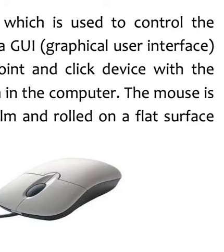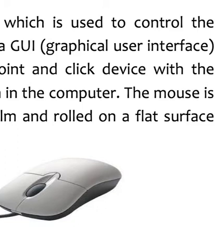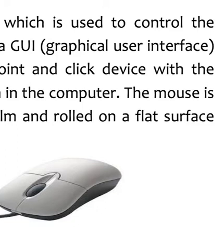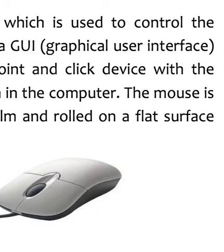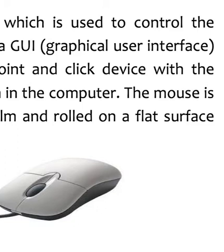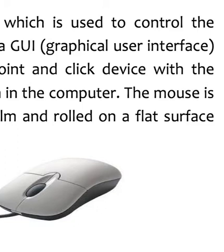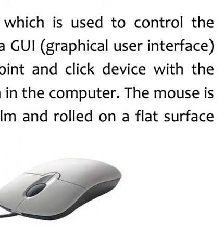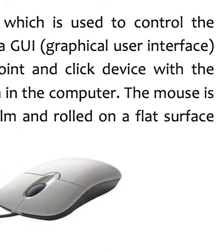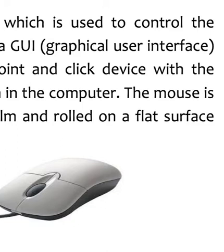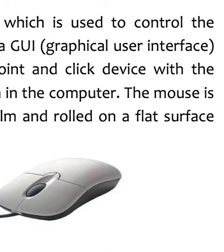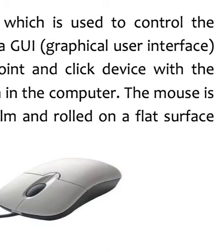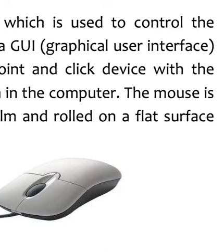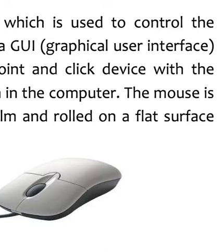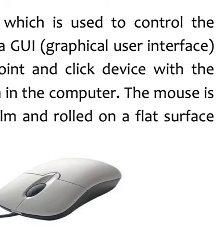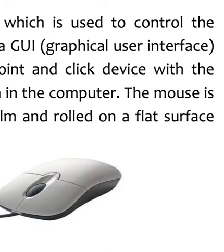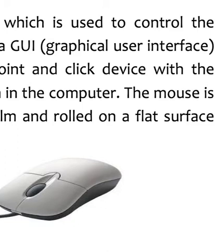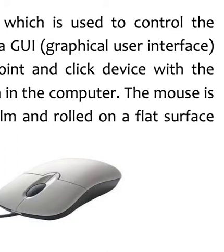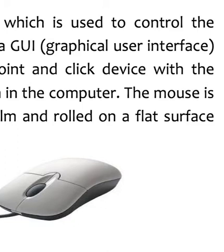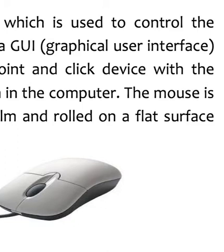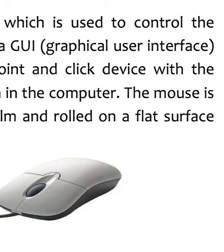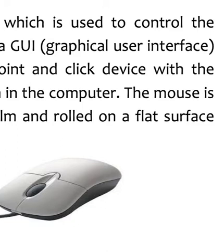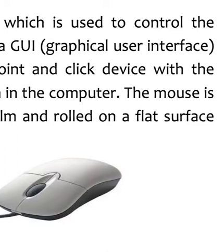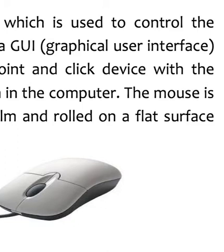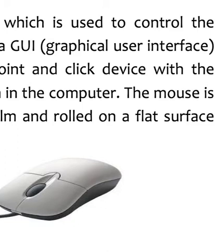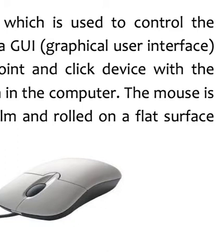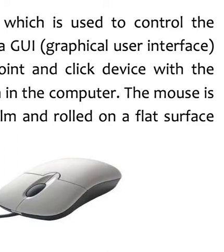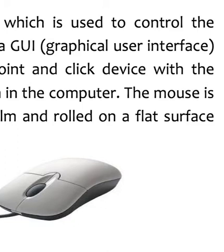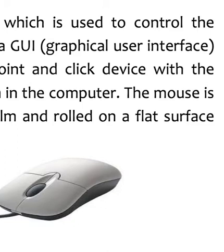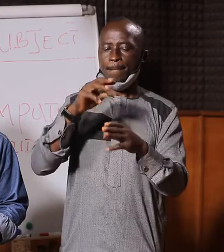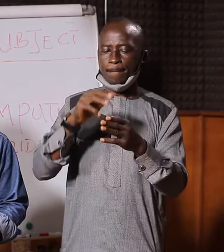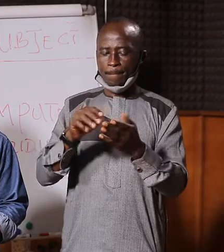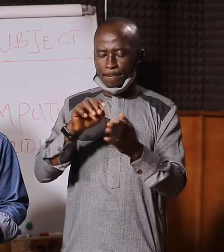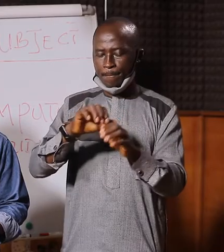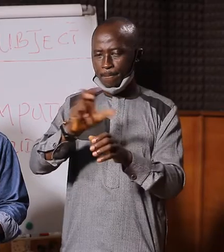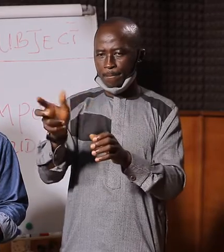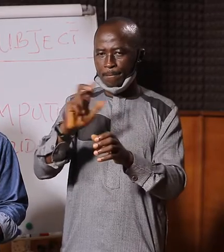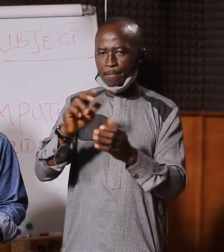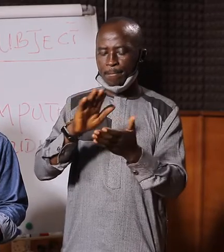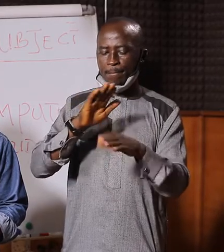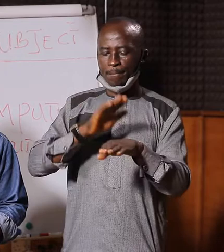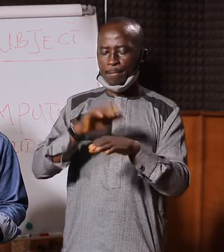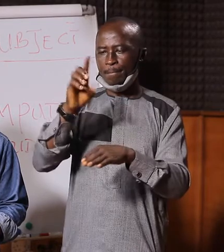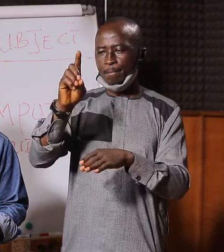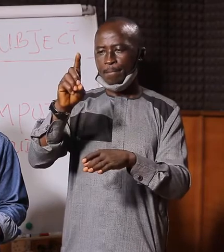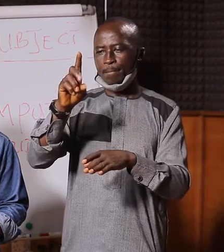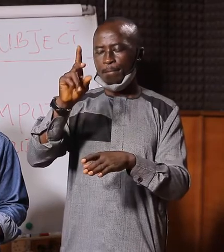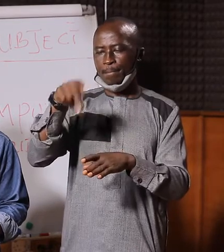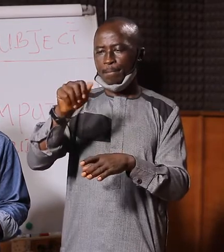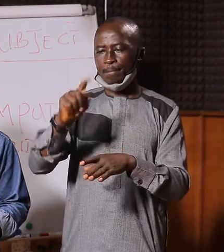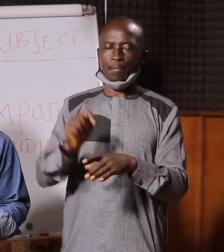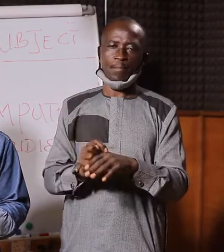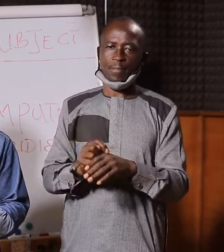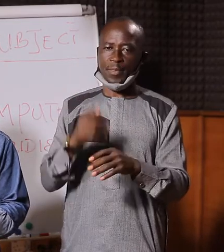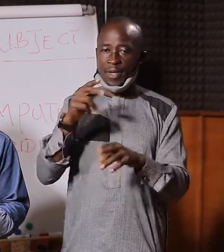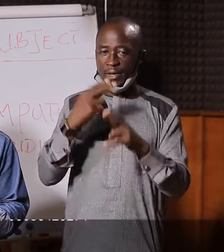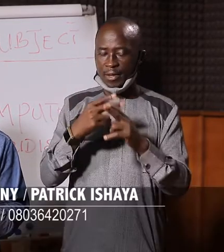a flat surface, which is called a mouse pad. The mouse was actually gotten from the name, if you know